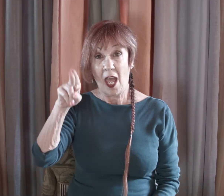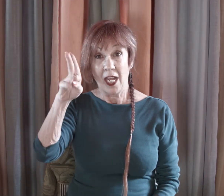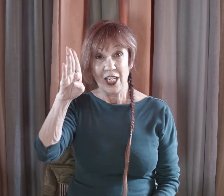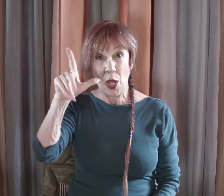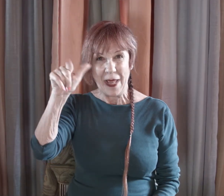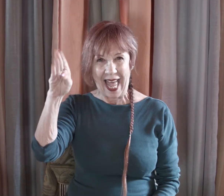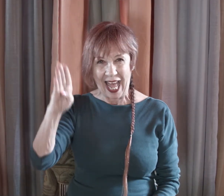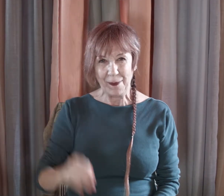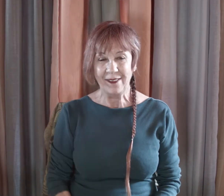Dublab.